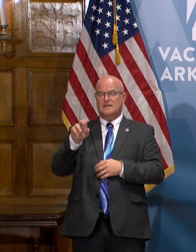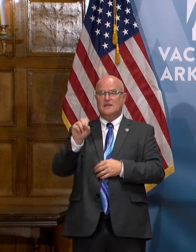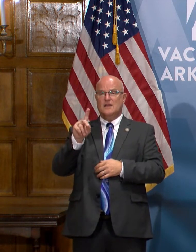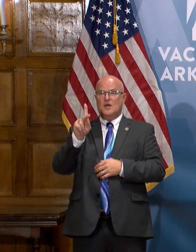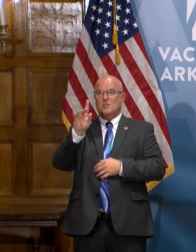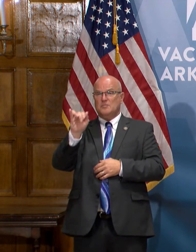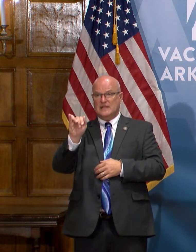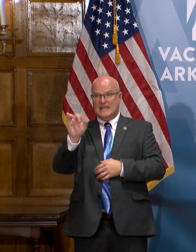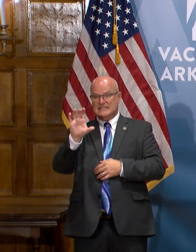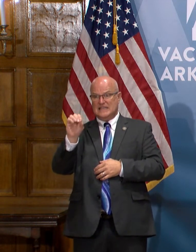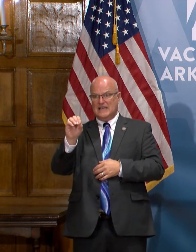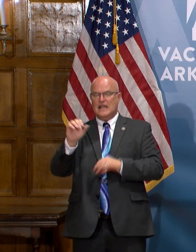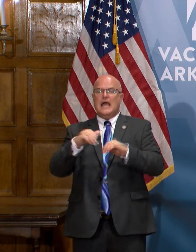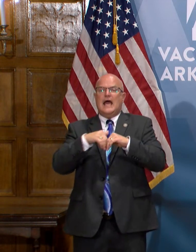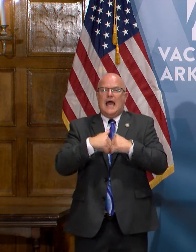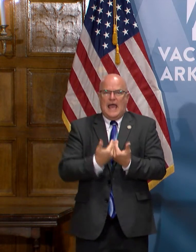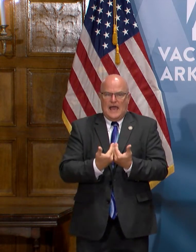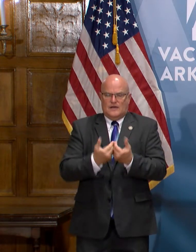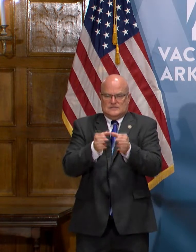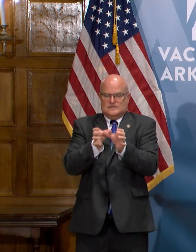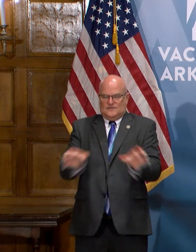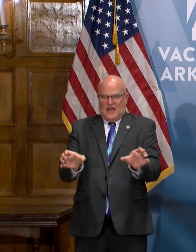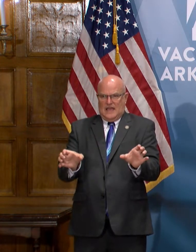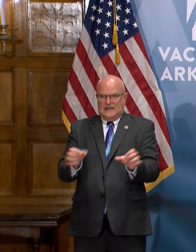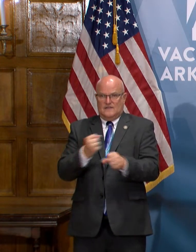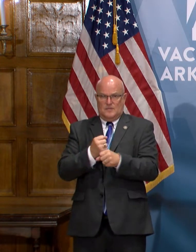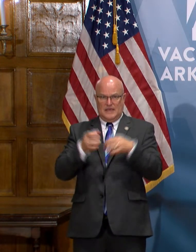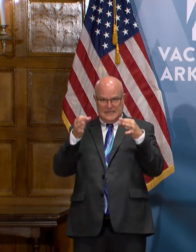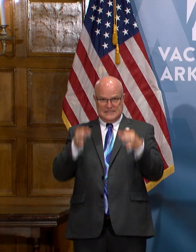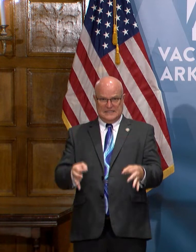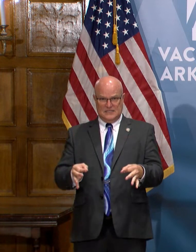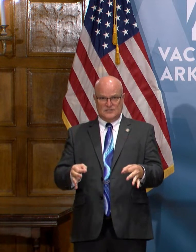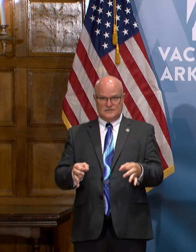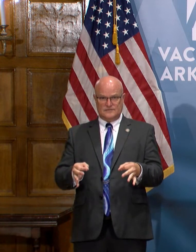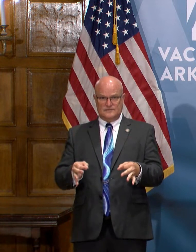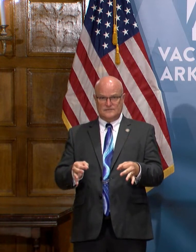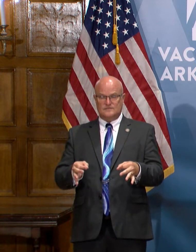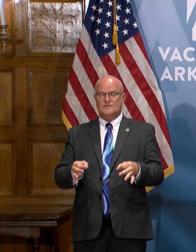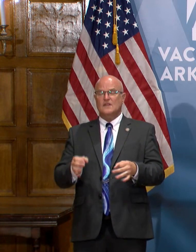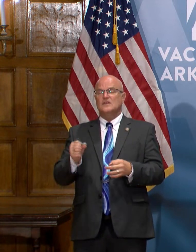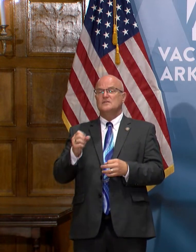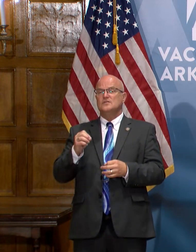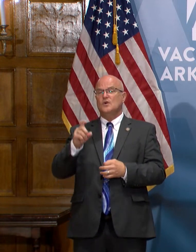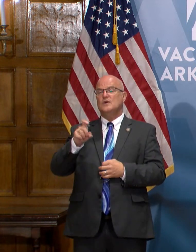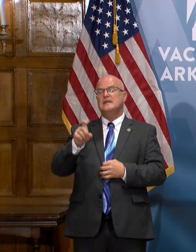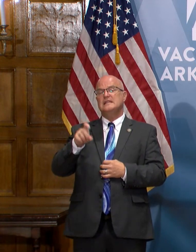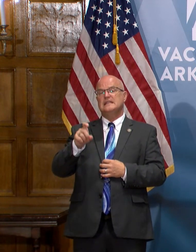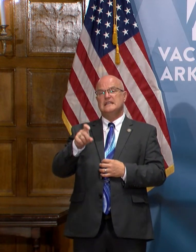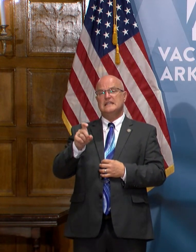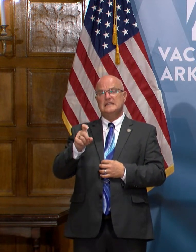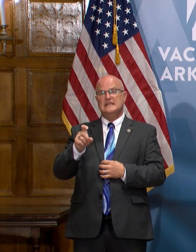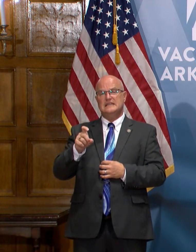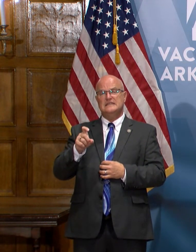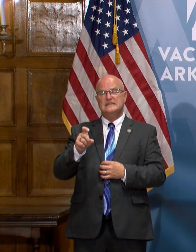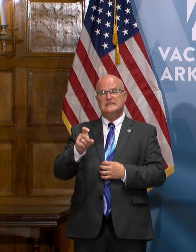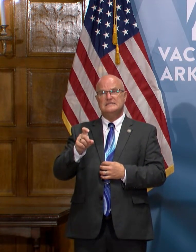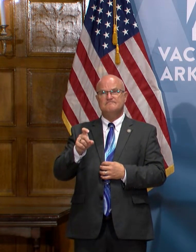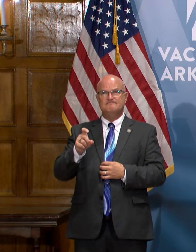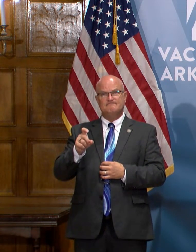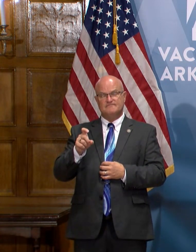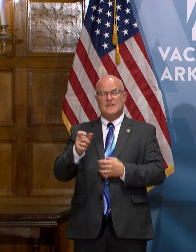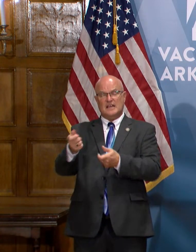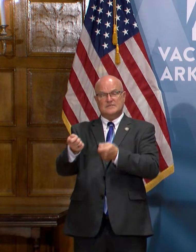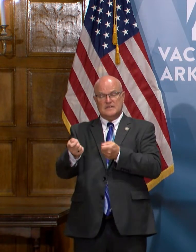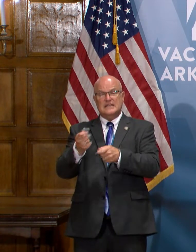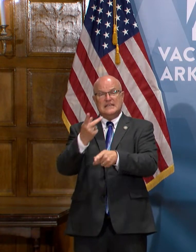but how you divide Pulaski County if you make that decision to do so. And it needs to, I would urge